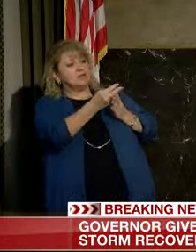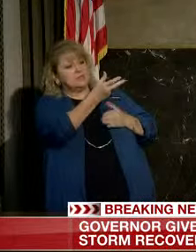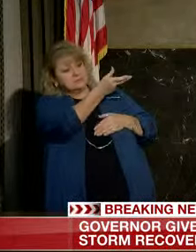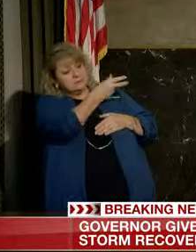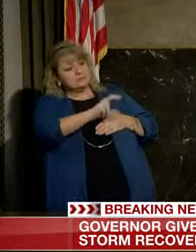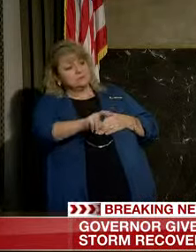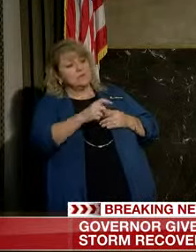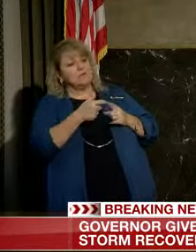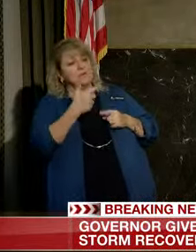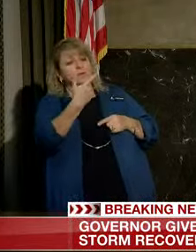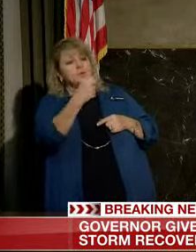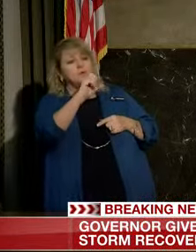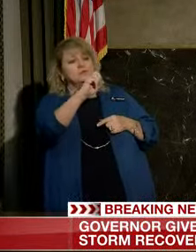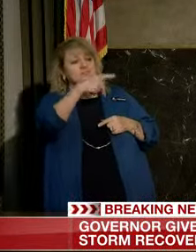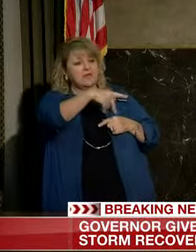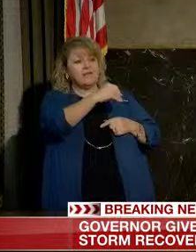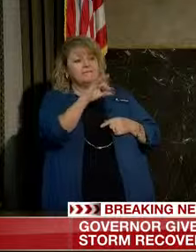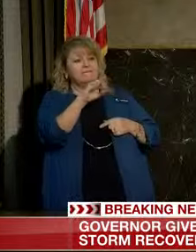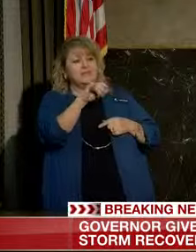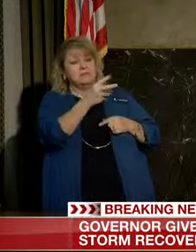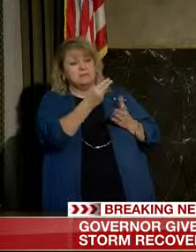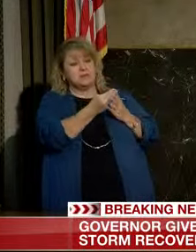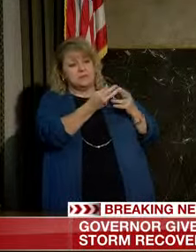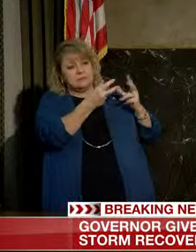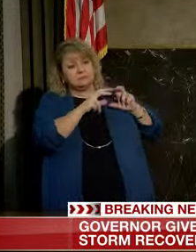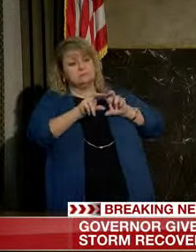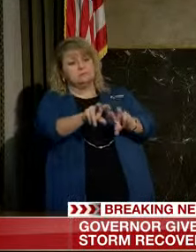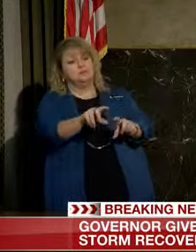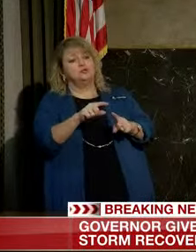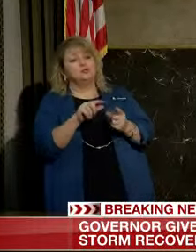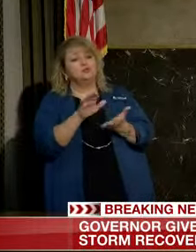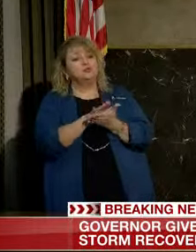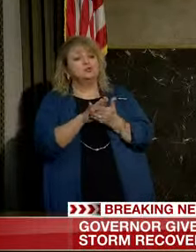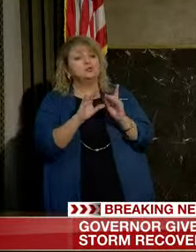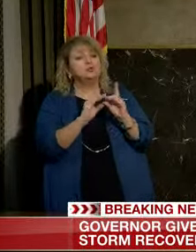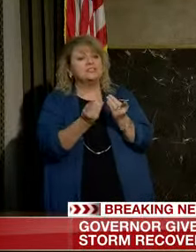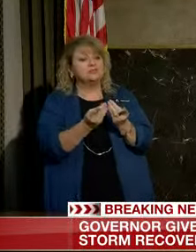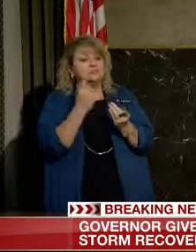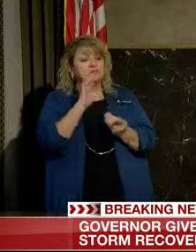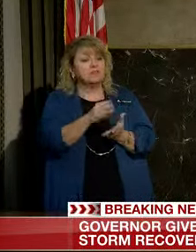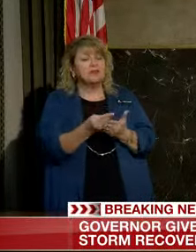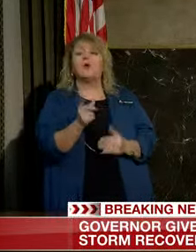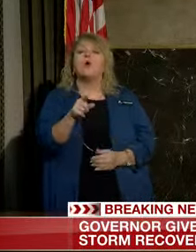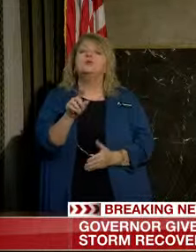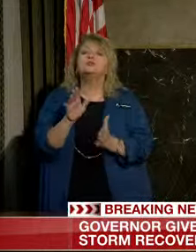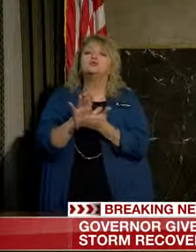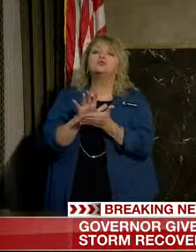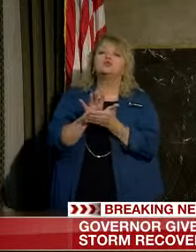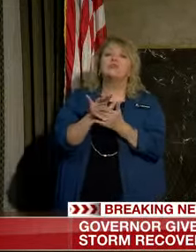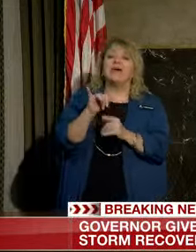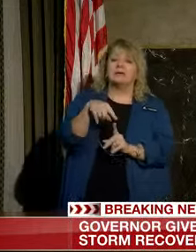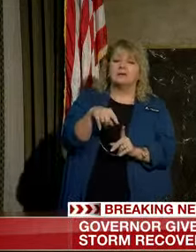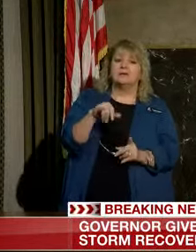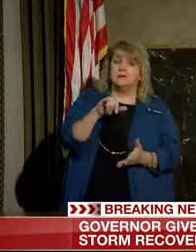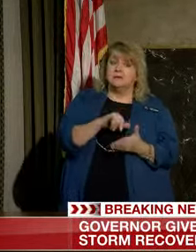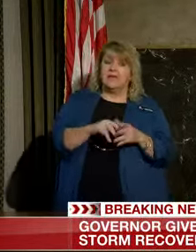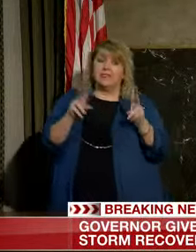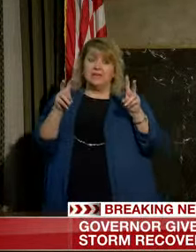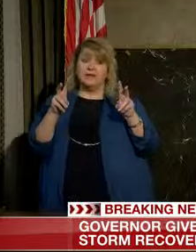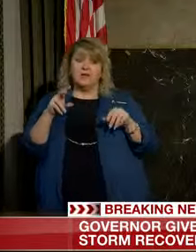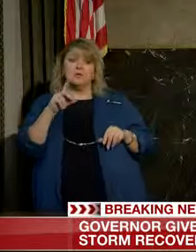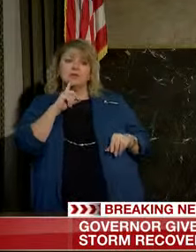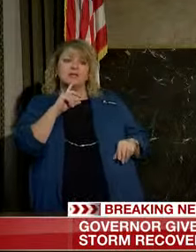between Gov and FEMA to help get some of these school districts the money that they need? Oh, yeah. So principally, that's been an issue down in Calcasieu